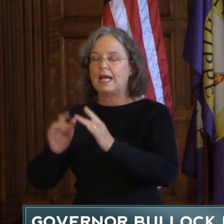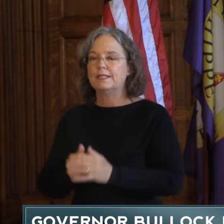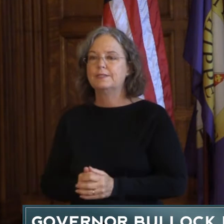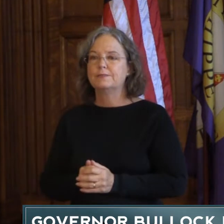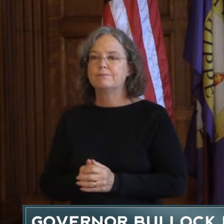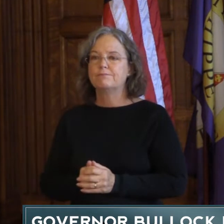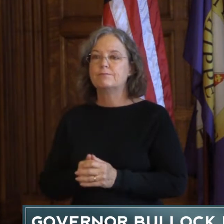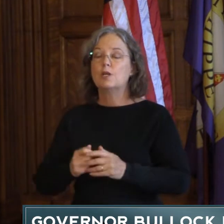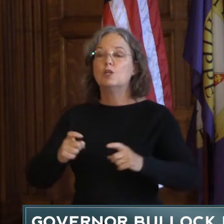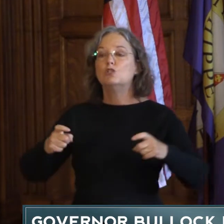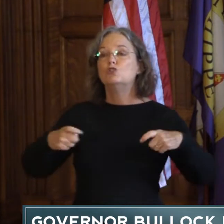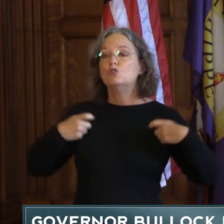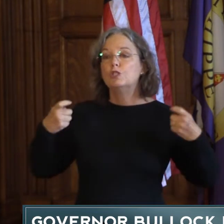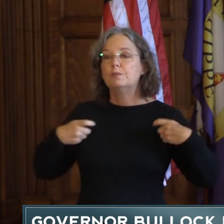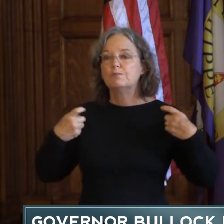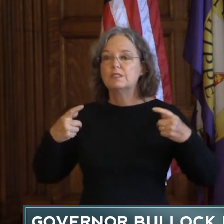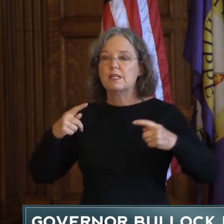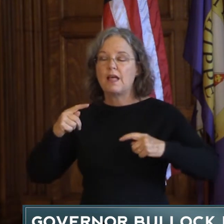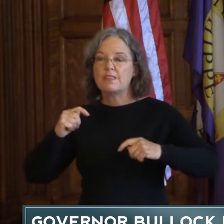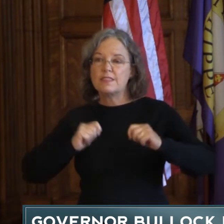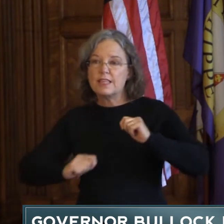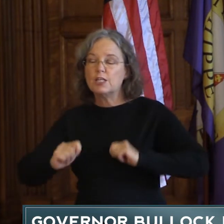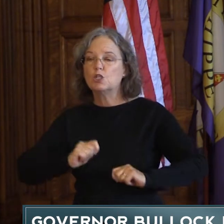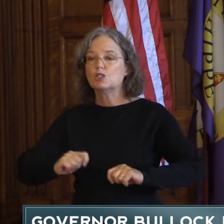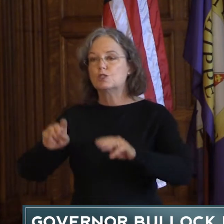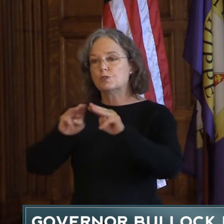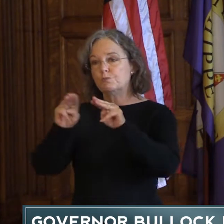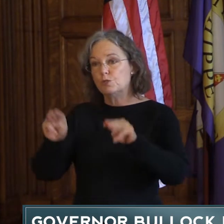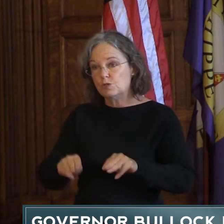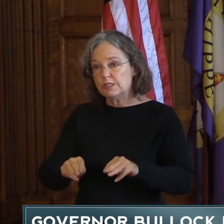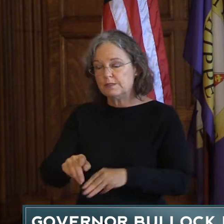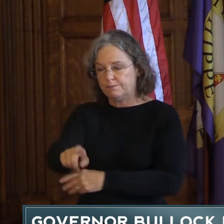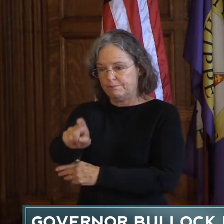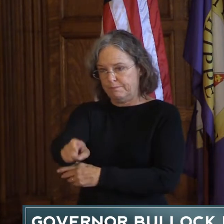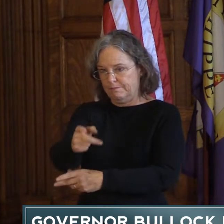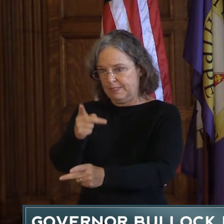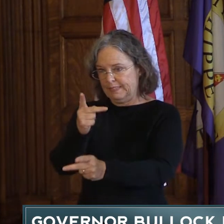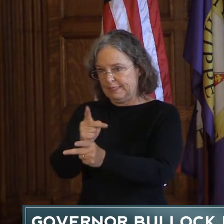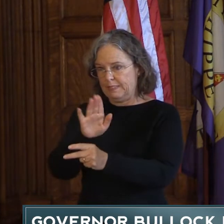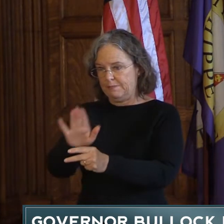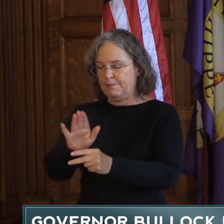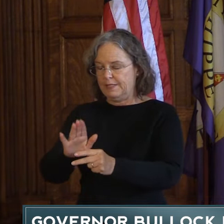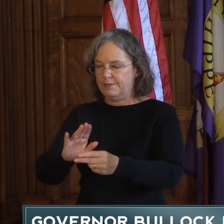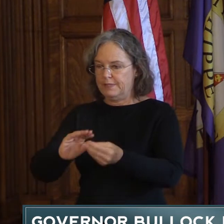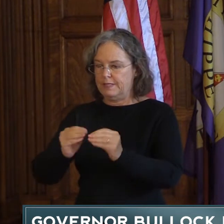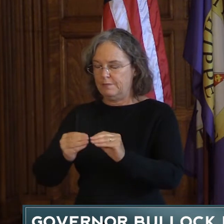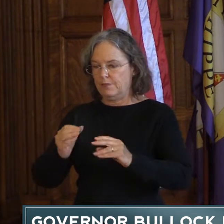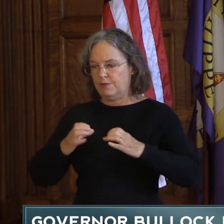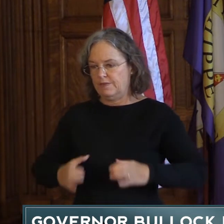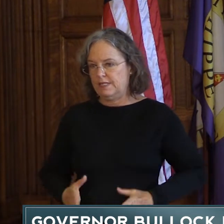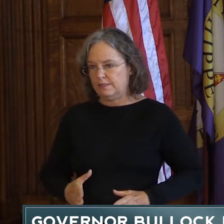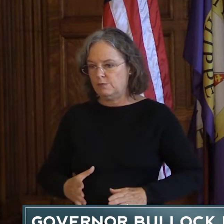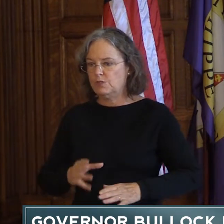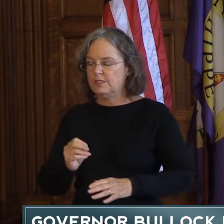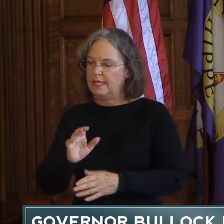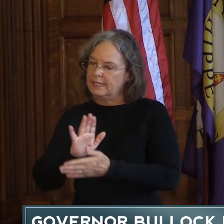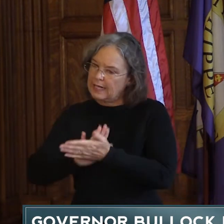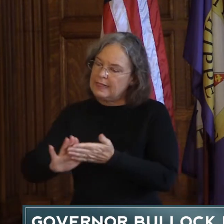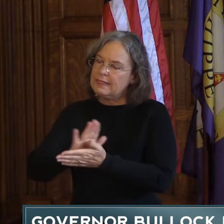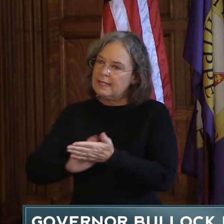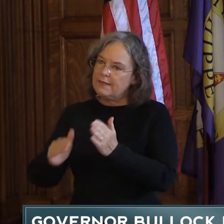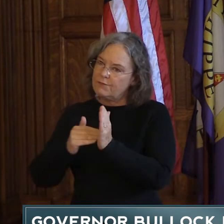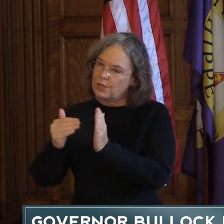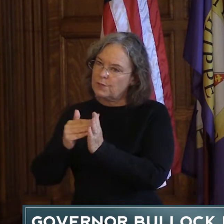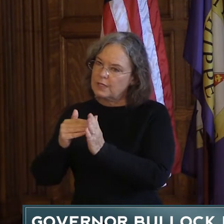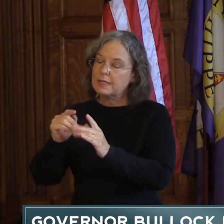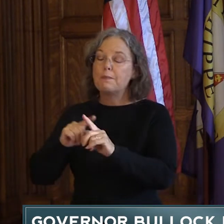Gyms and theaters and museums will be responsible for maintaining their capacity and sanitizing frequently, but